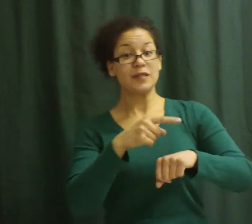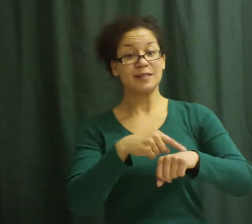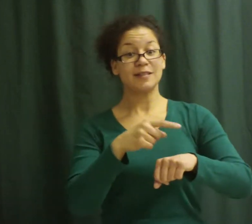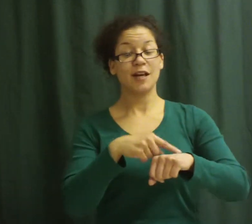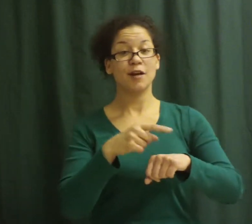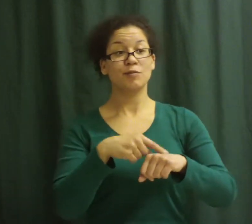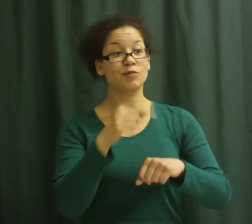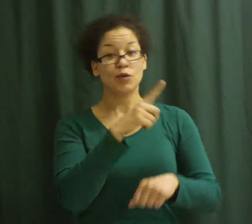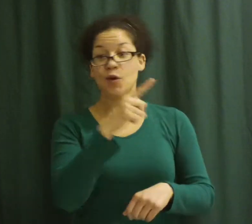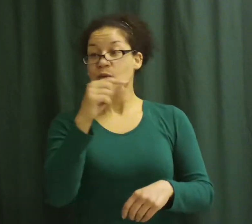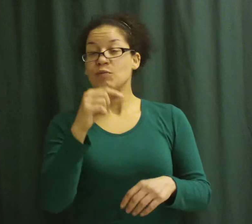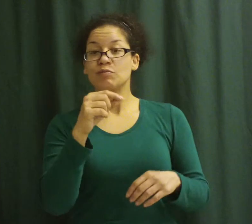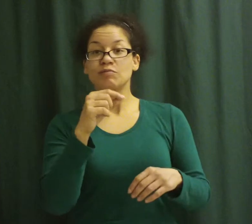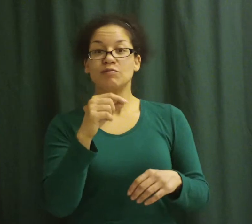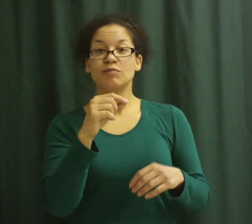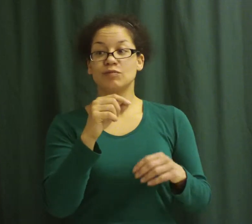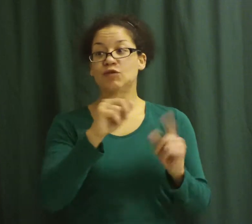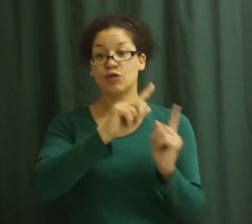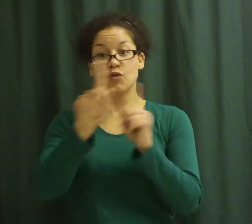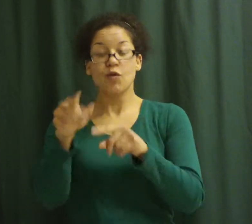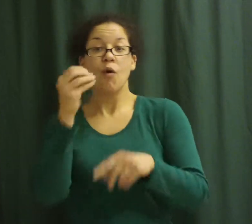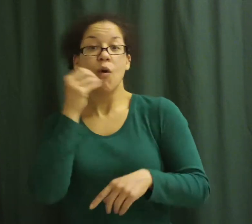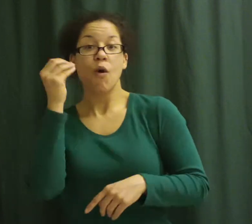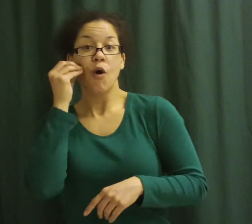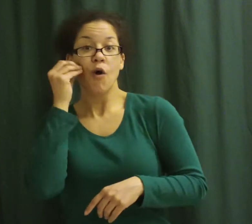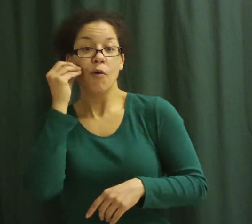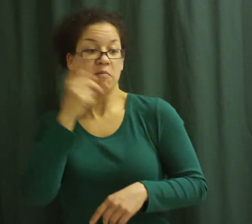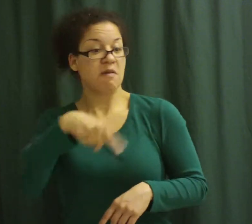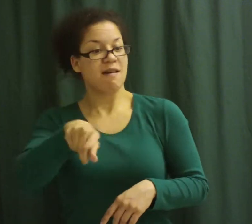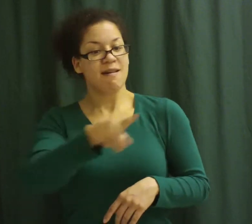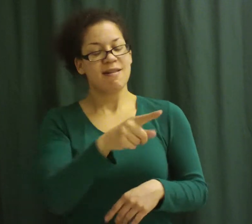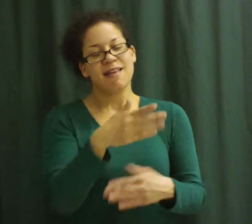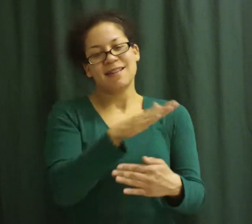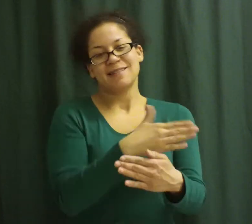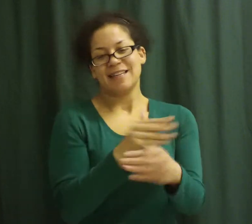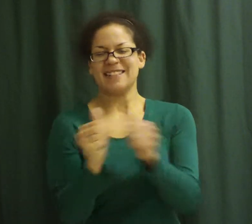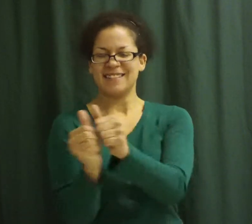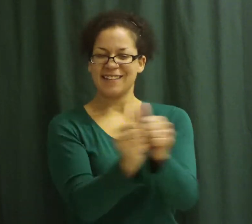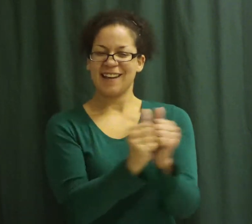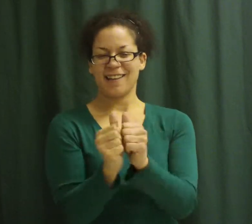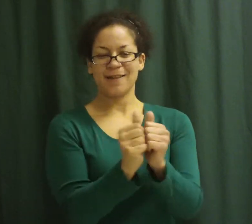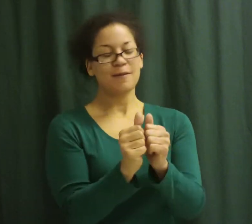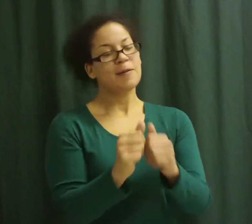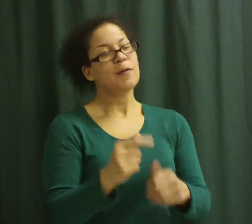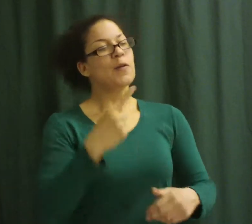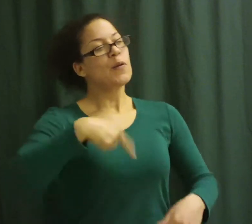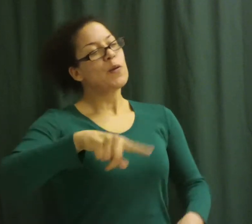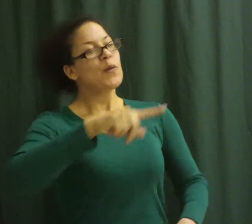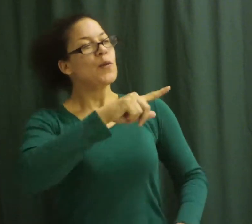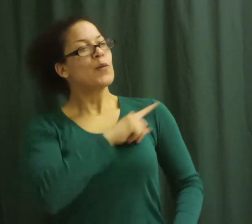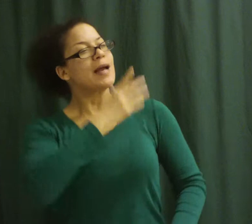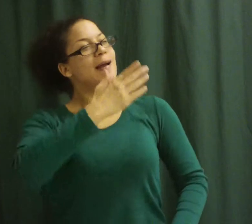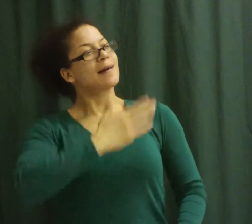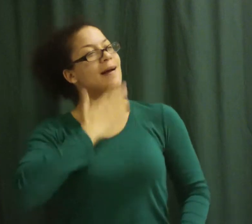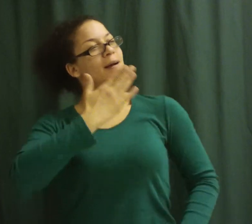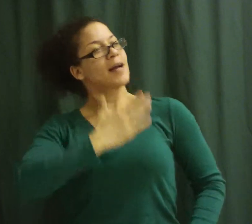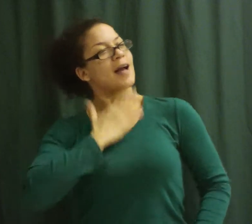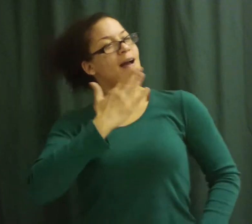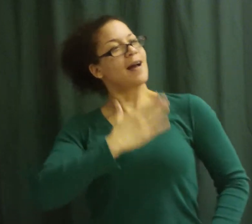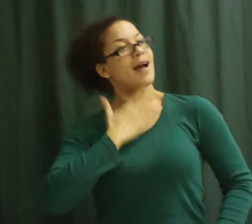glad, glad, glad. Being different isn't bad. And they sang it over